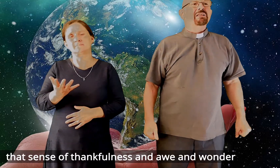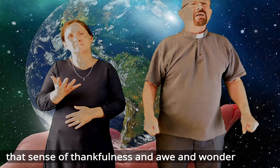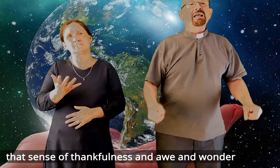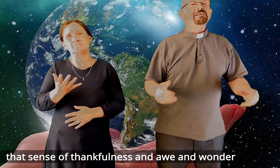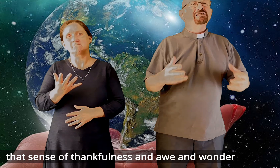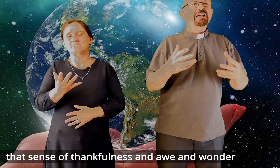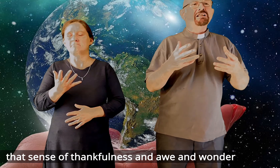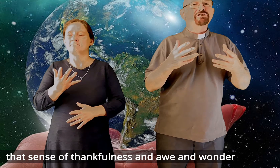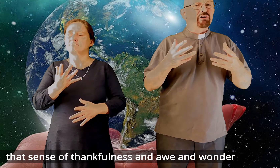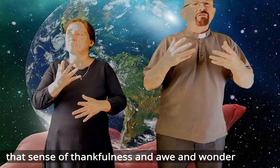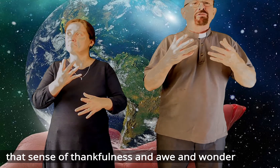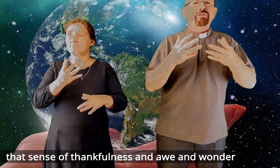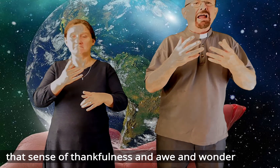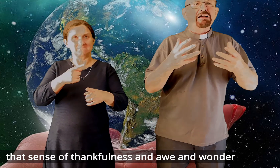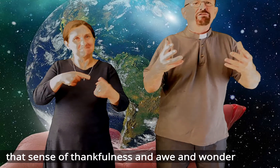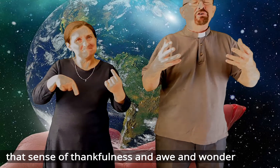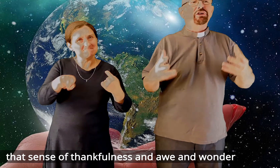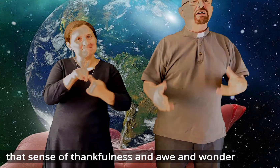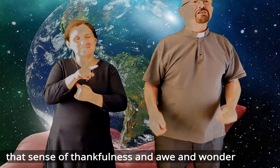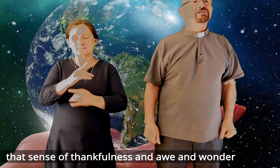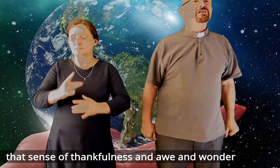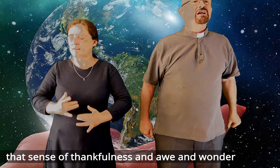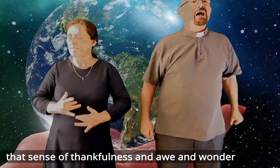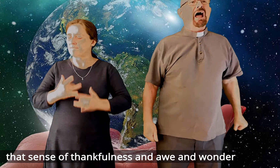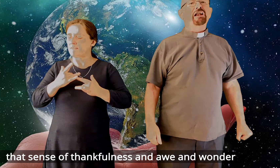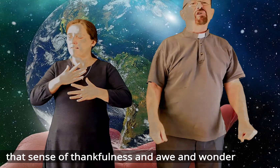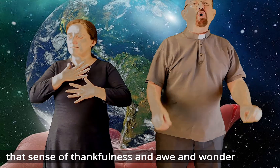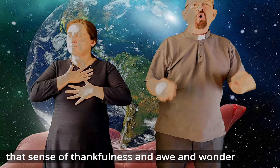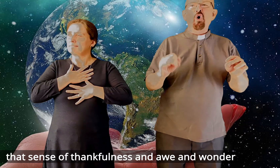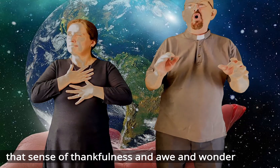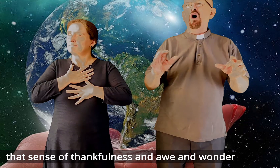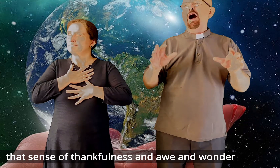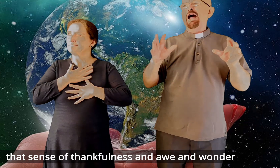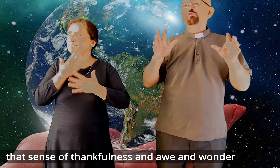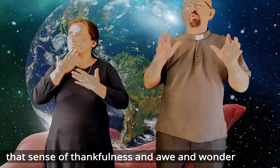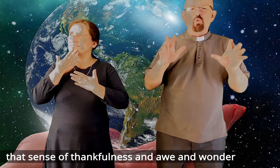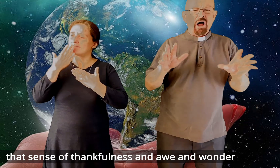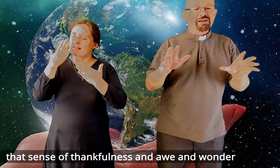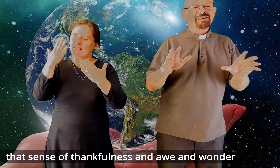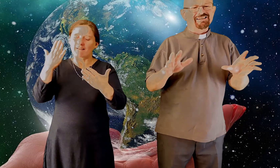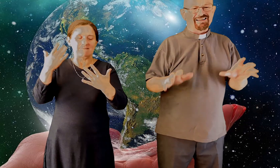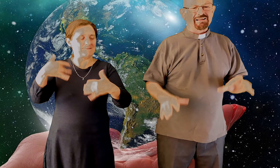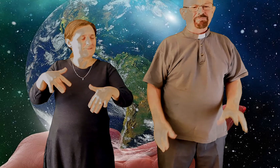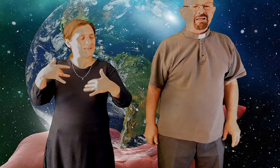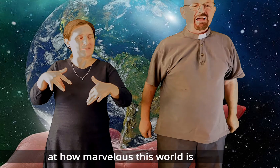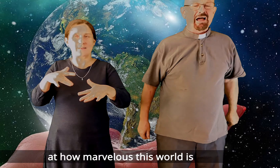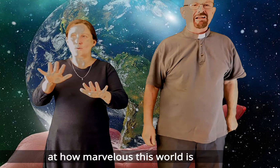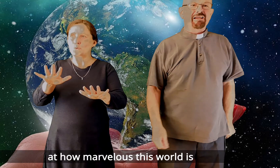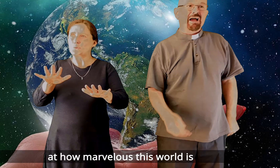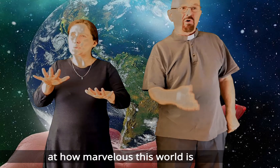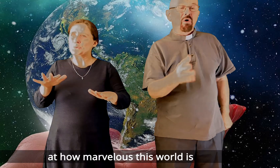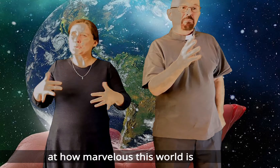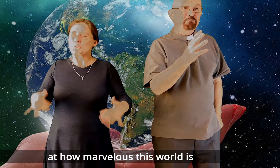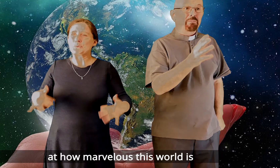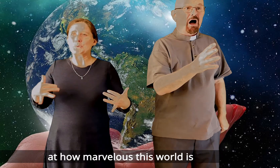that sense of thankfulness and awe and wonder at how